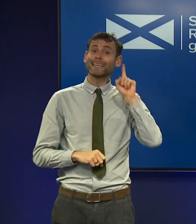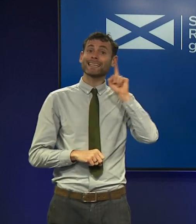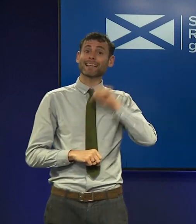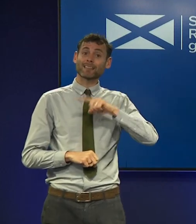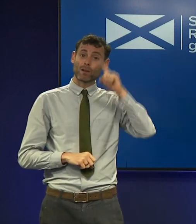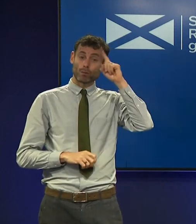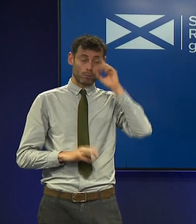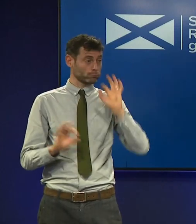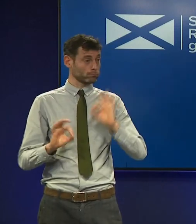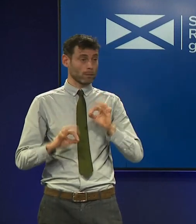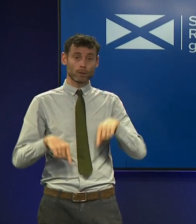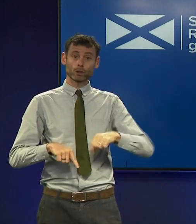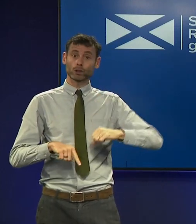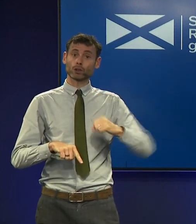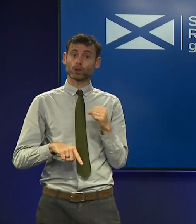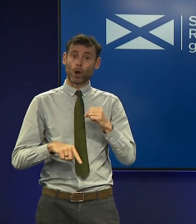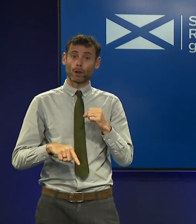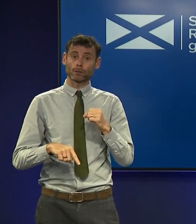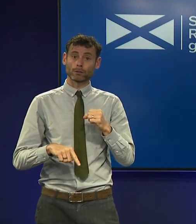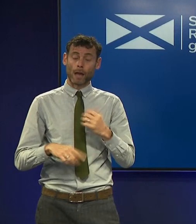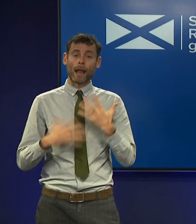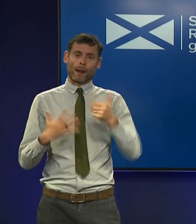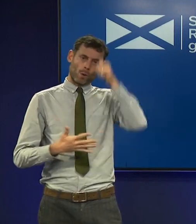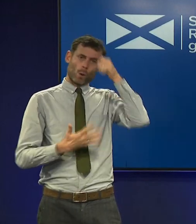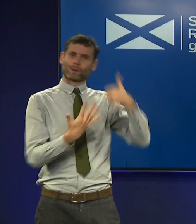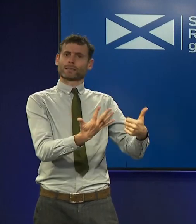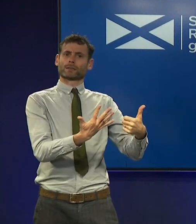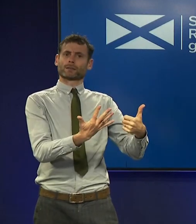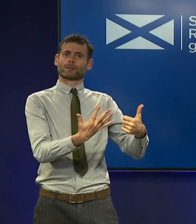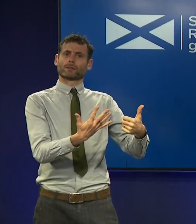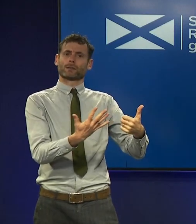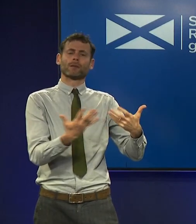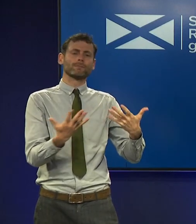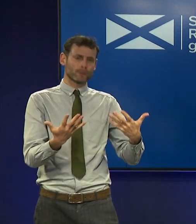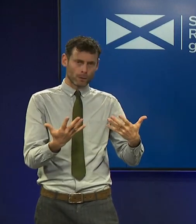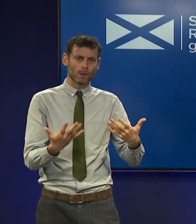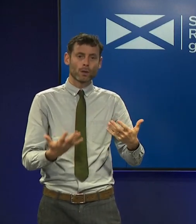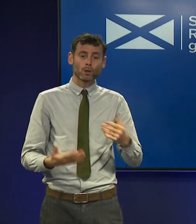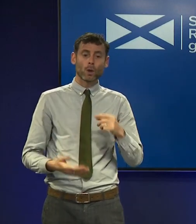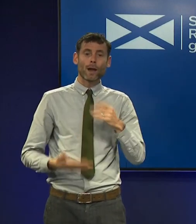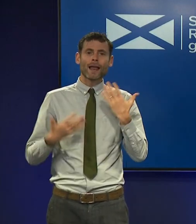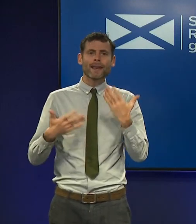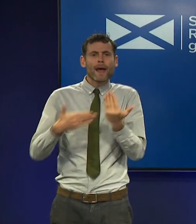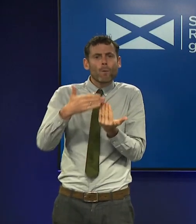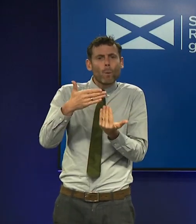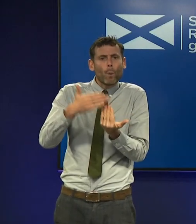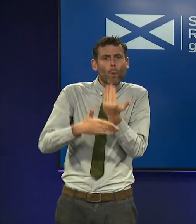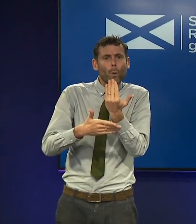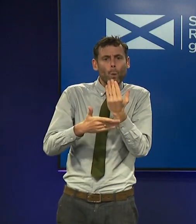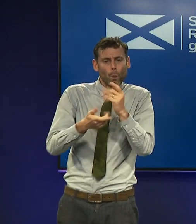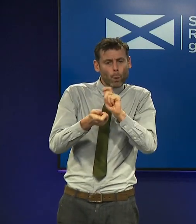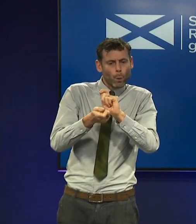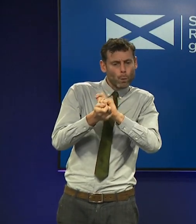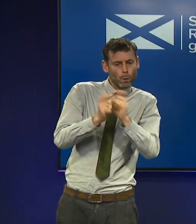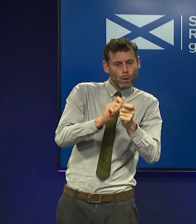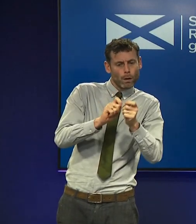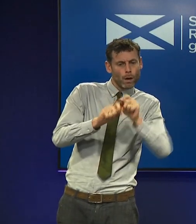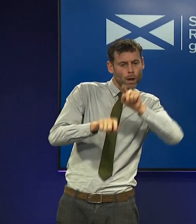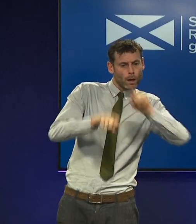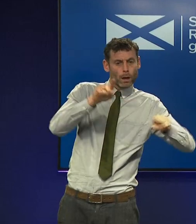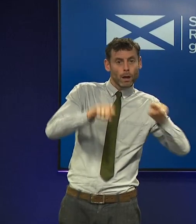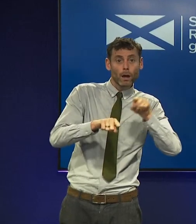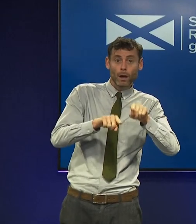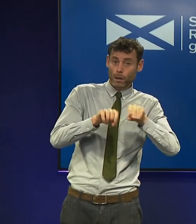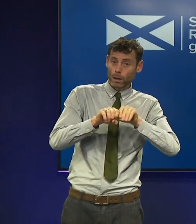had it in Scotland. Now we do. So the reason at an early stage of a new virus or a new variant of the virus for